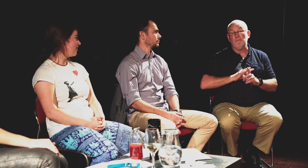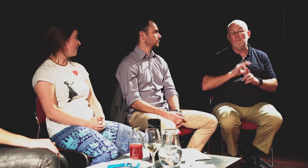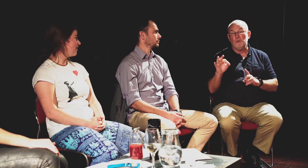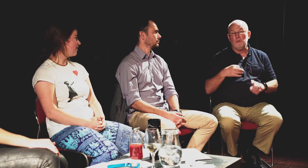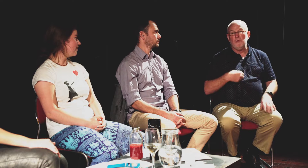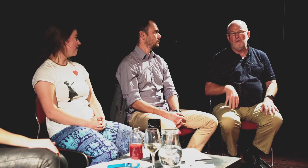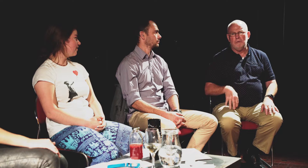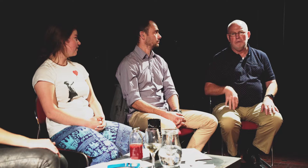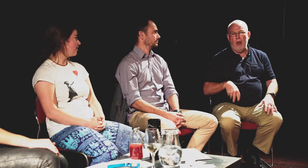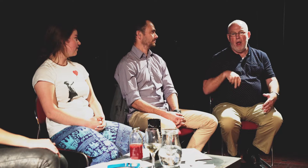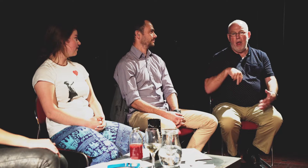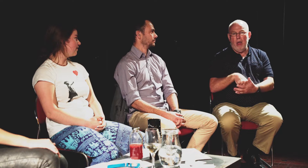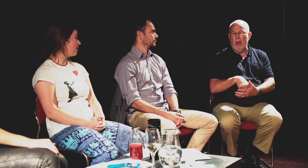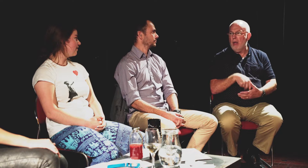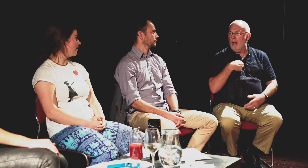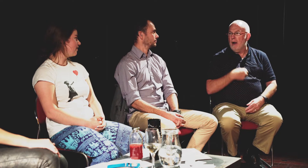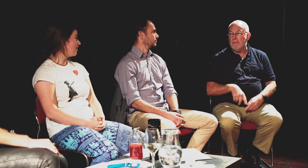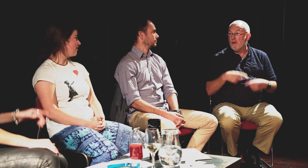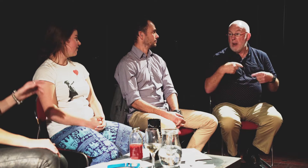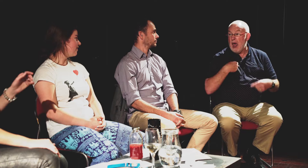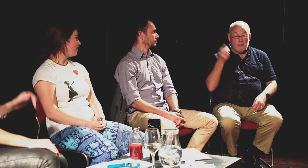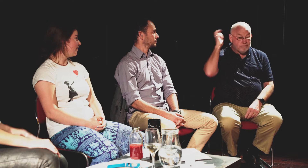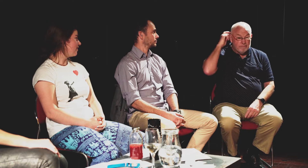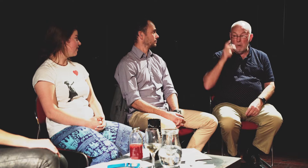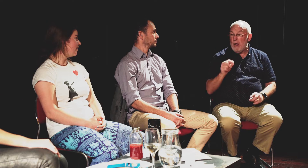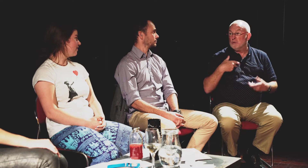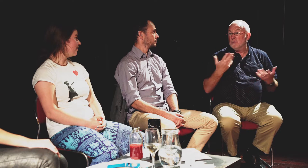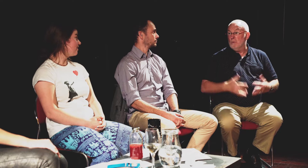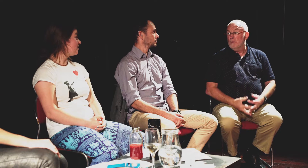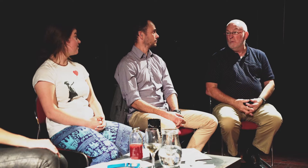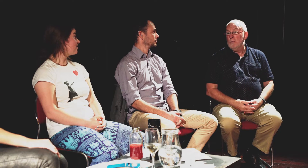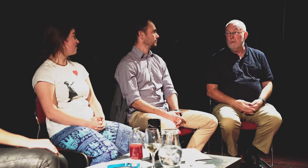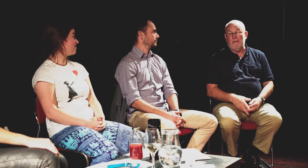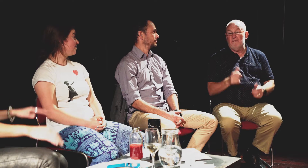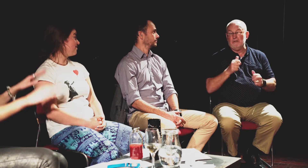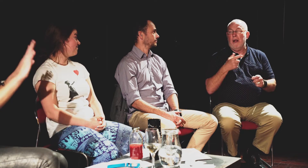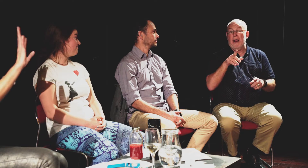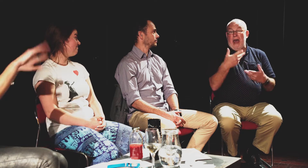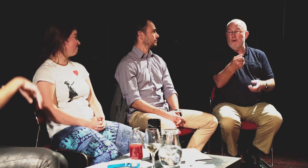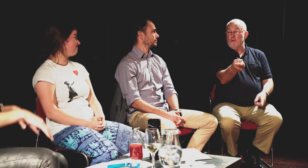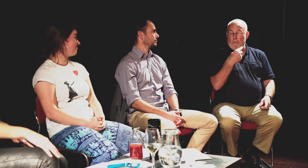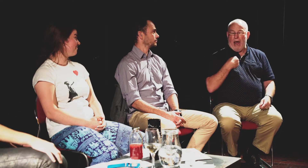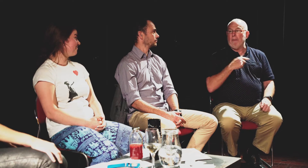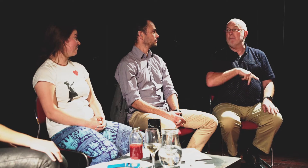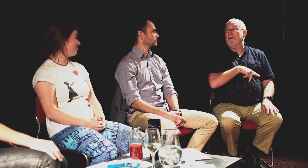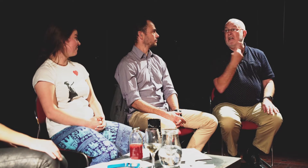are never expected to improve. Your hearing's never expected to improve. And I was just like, oh my God, I can't even get a cochlear now. And he said to